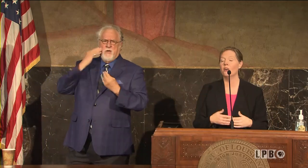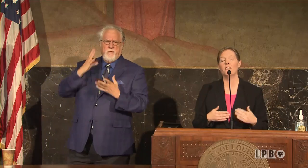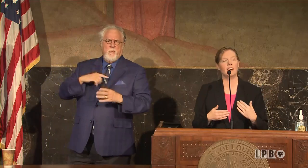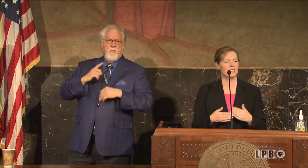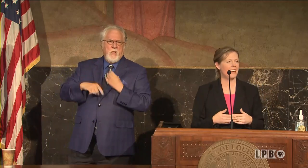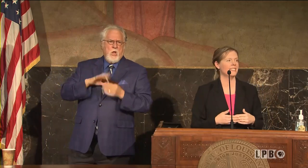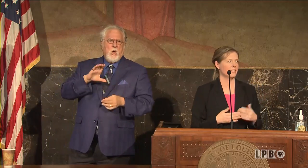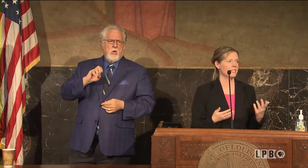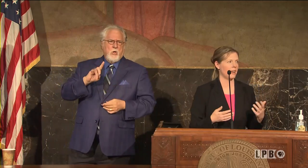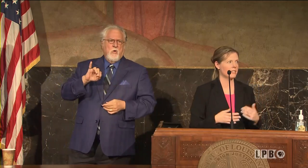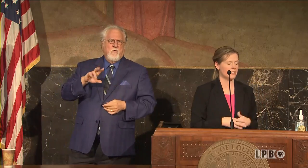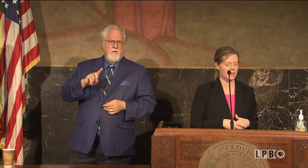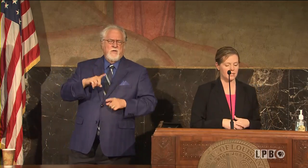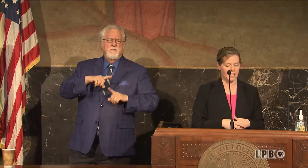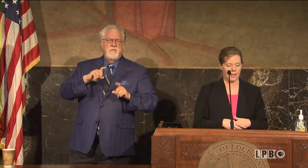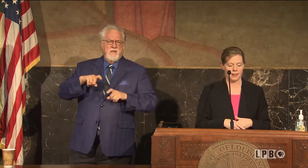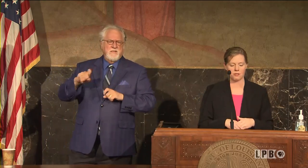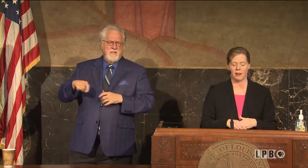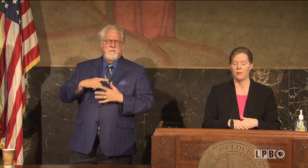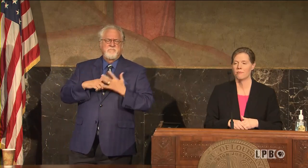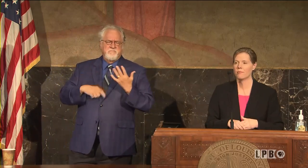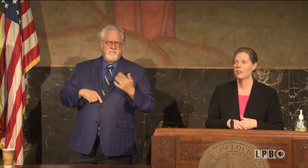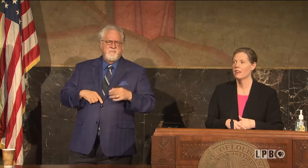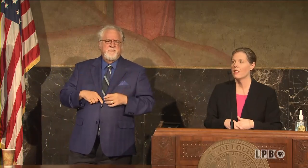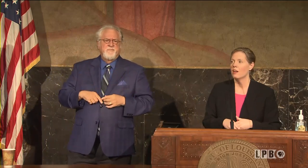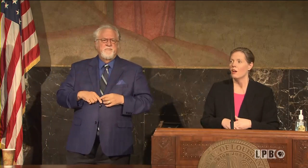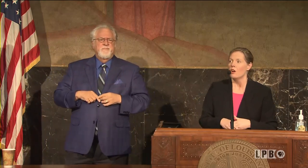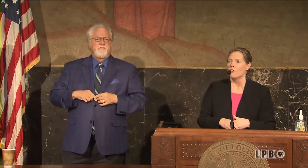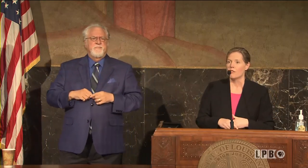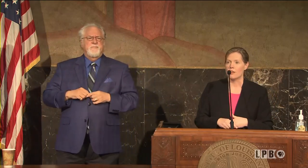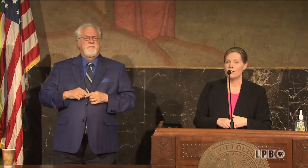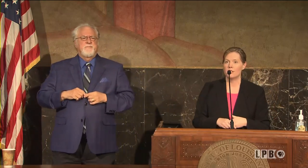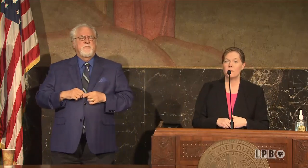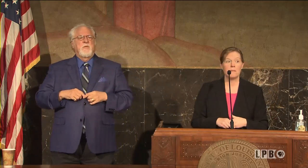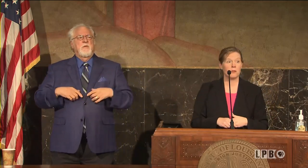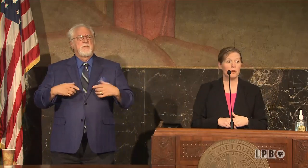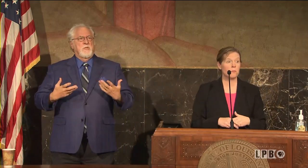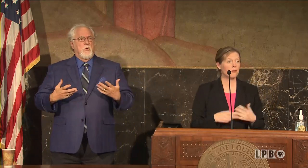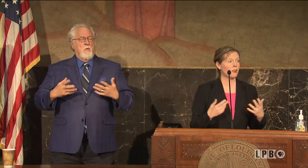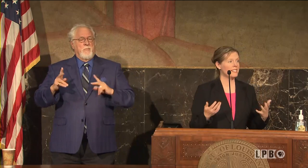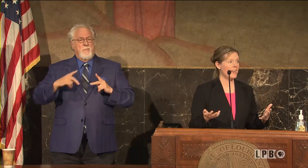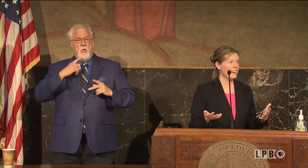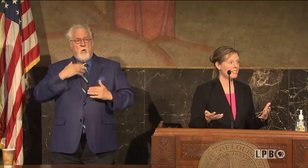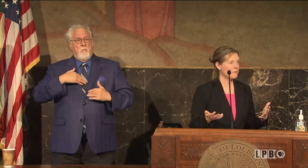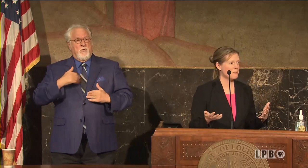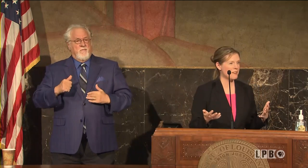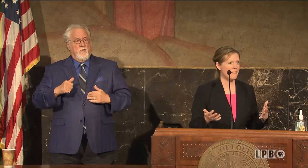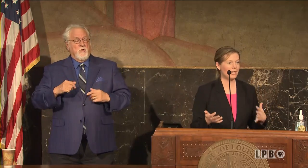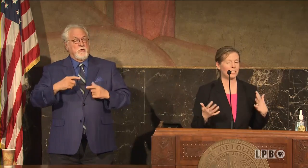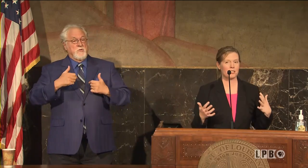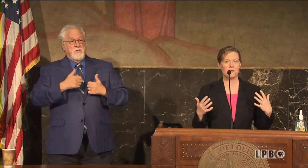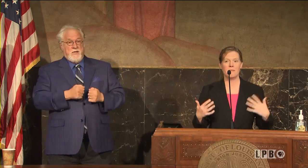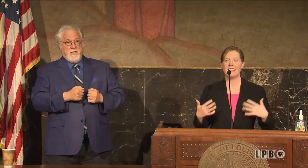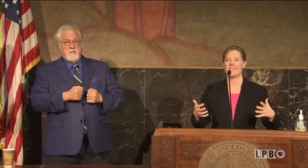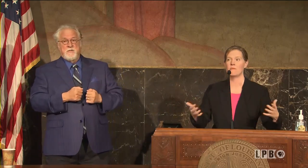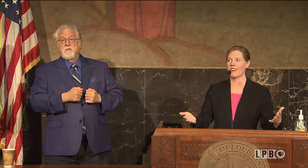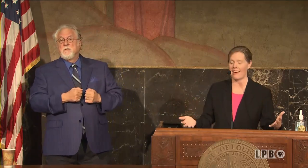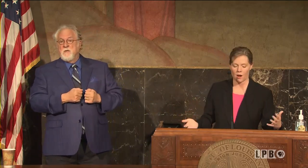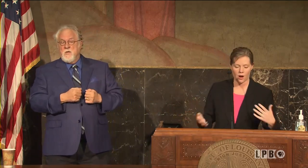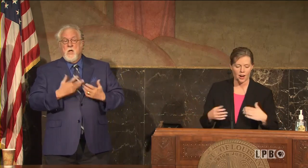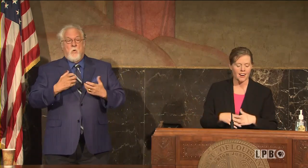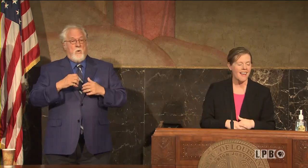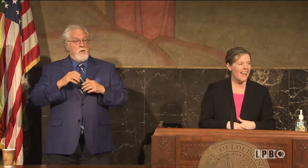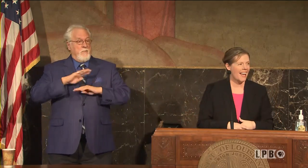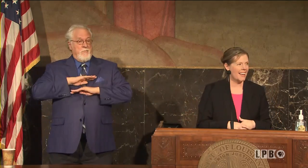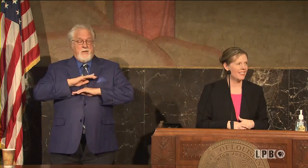about COVID and testing sites and things like that as well. For those people who prefer to text, we want to make sure to meet them where